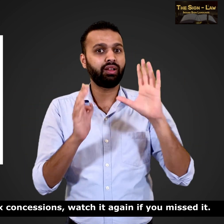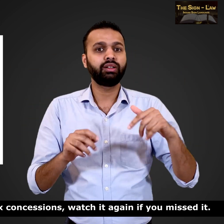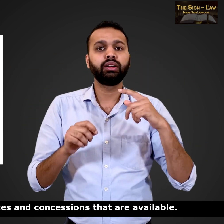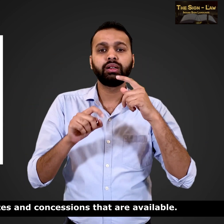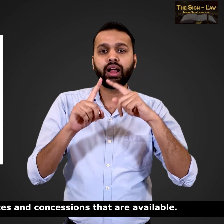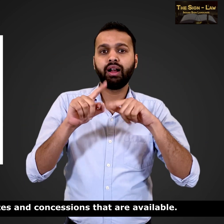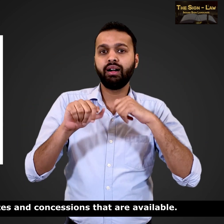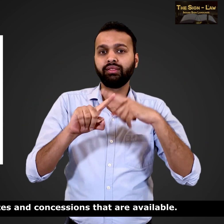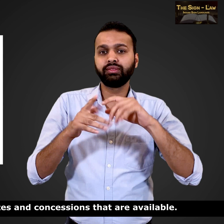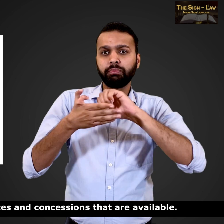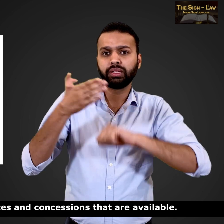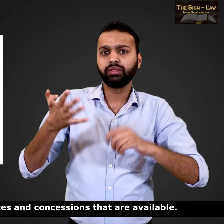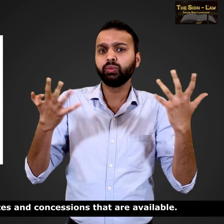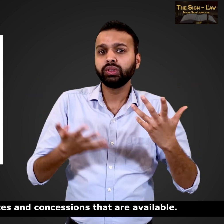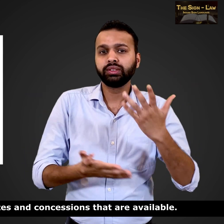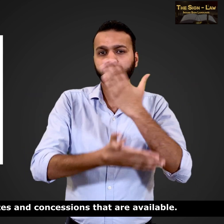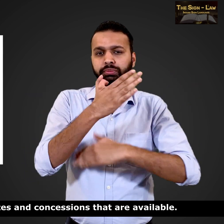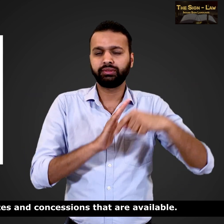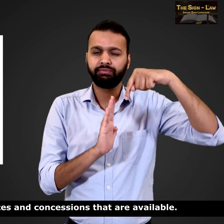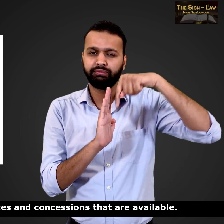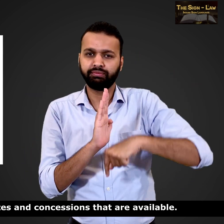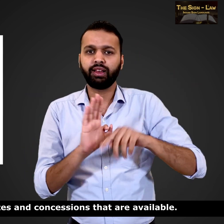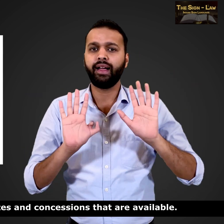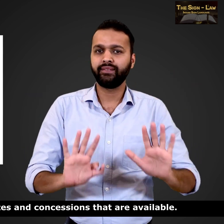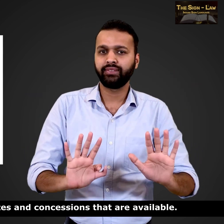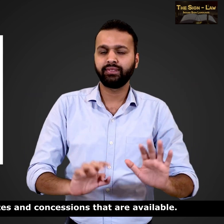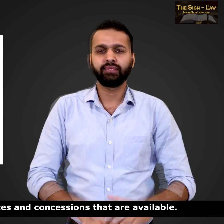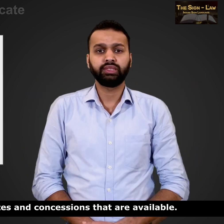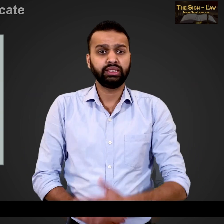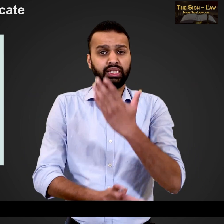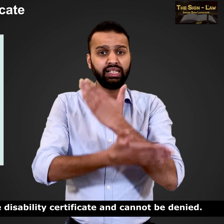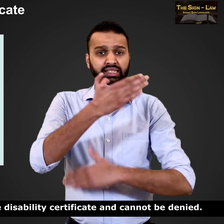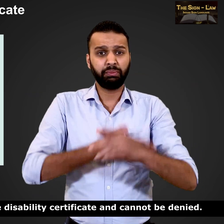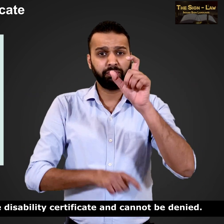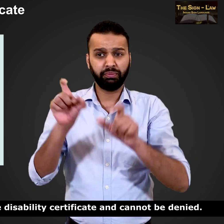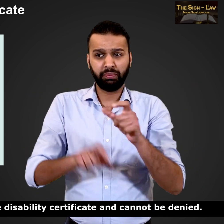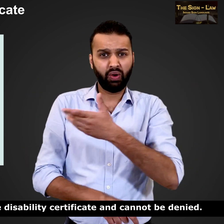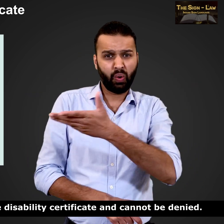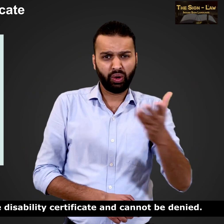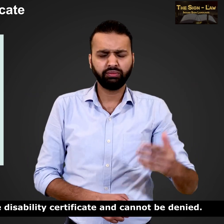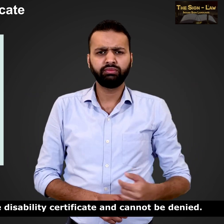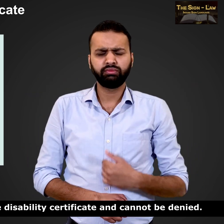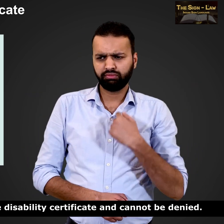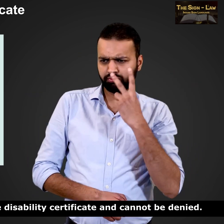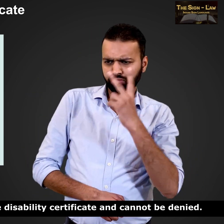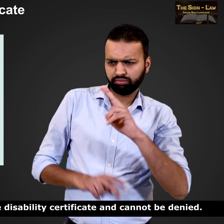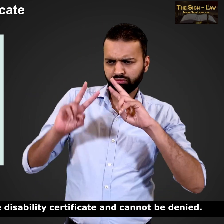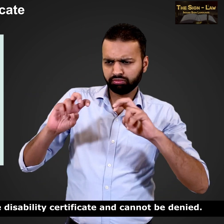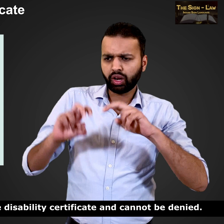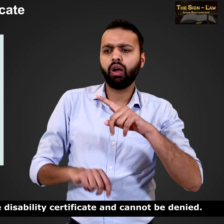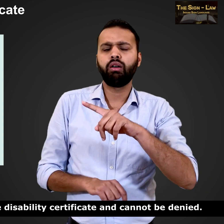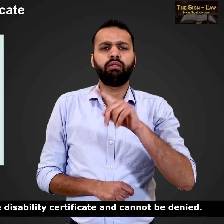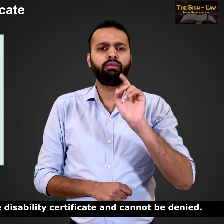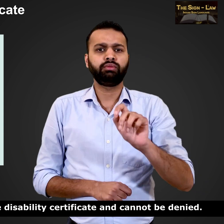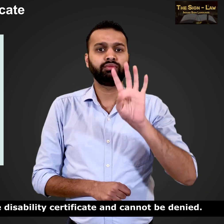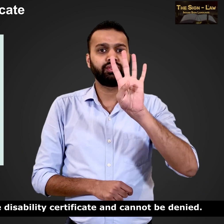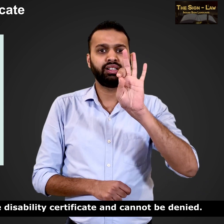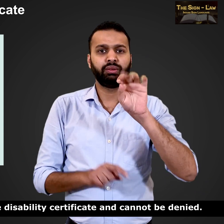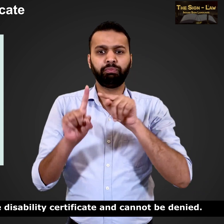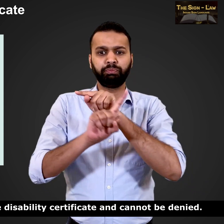We discussed in detail the rebates and concessions that are available. All disabled people have entitled to the disability certificate and cannot